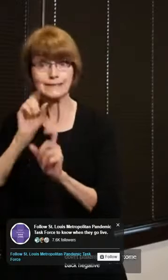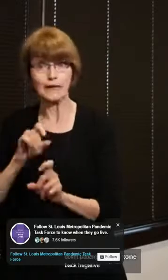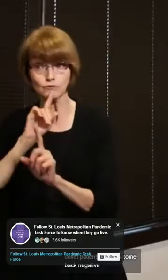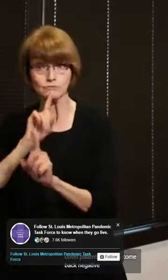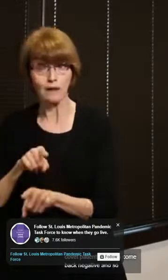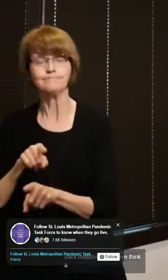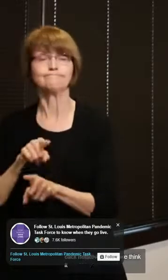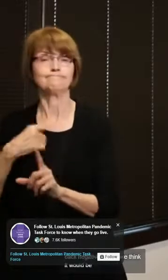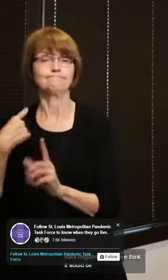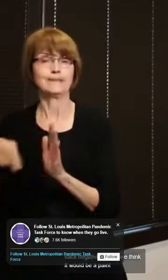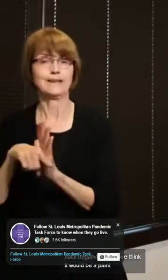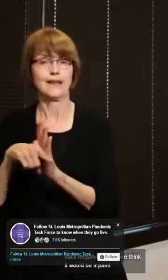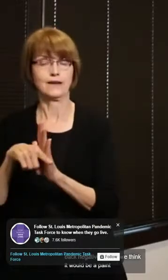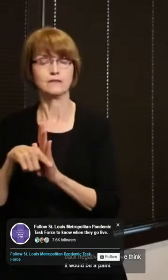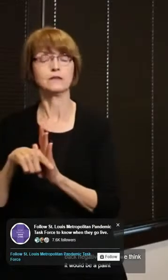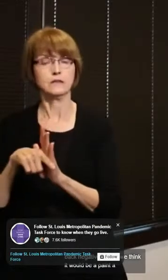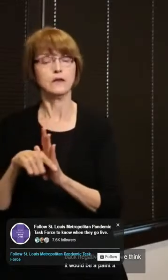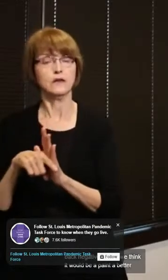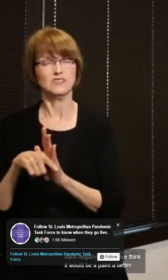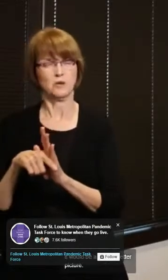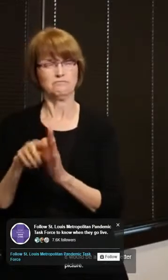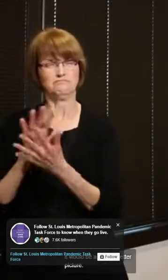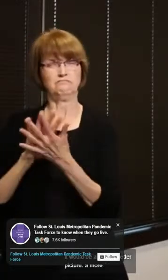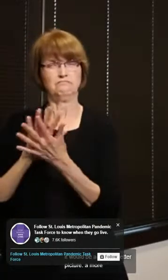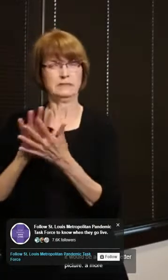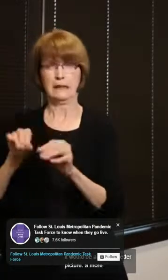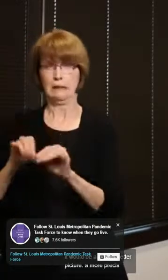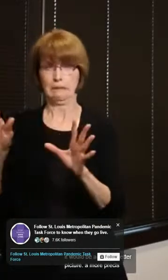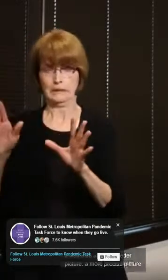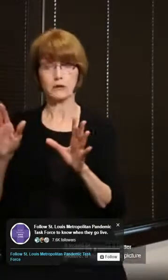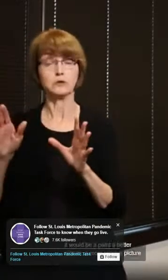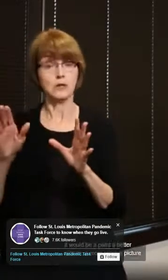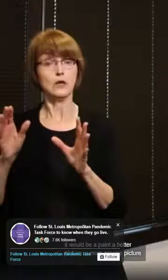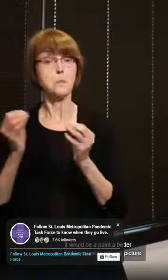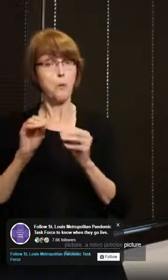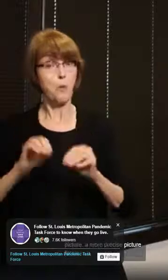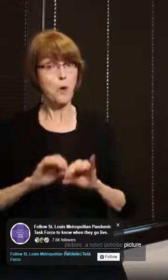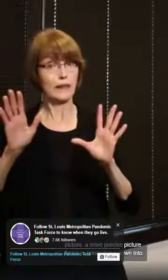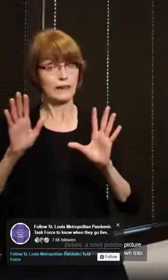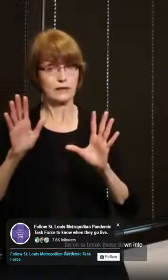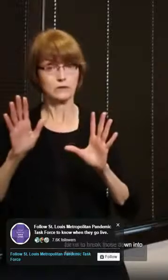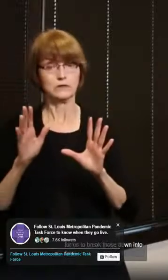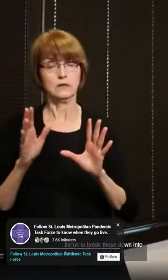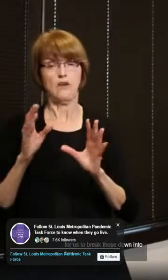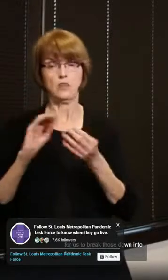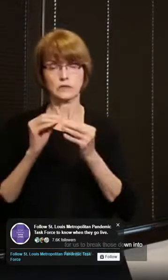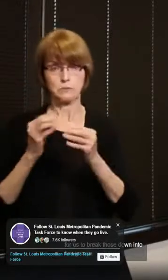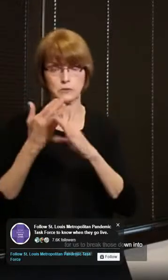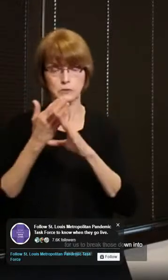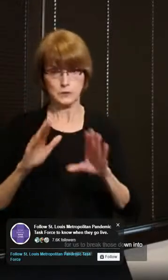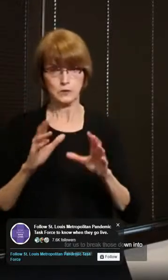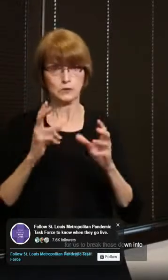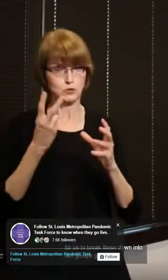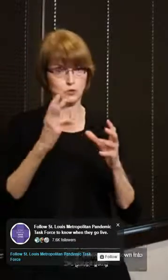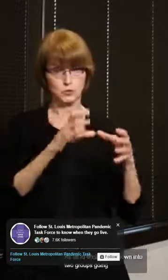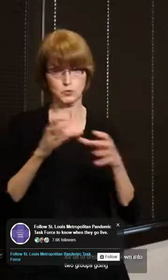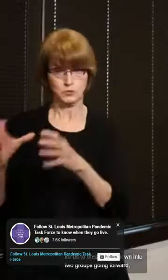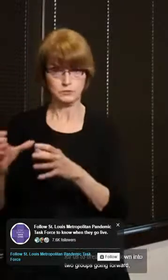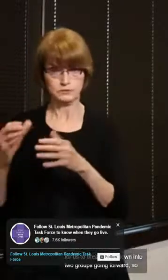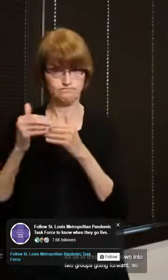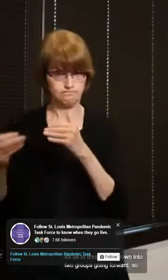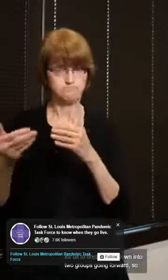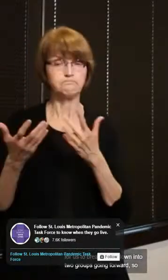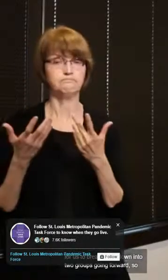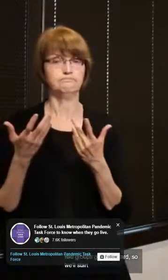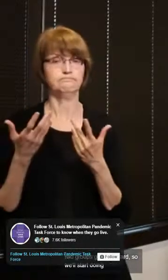so we think it would paint a better picture, a more precise picture, for us to break those out into 2 groups going forward. So we'll